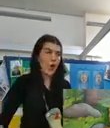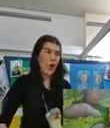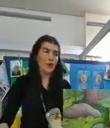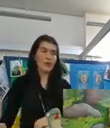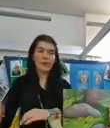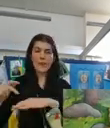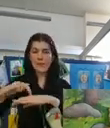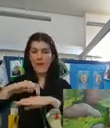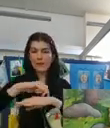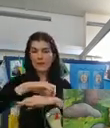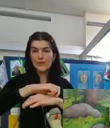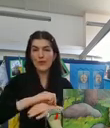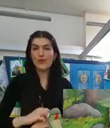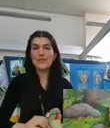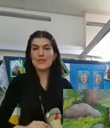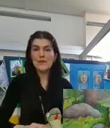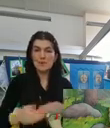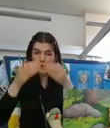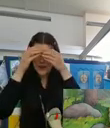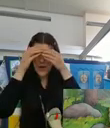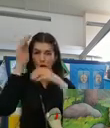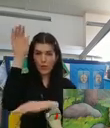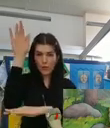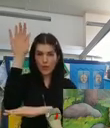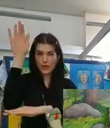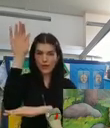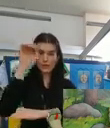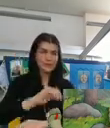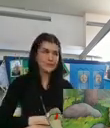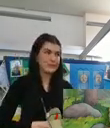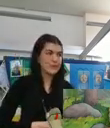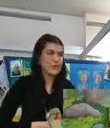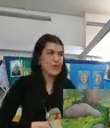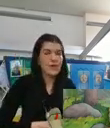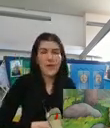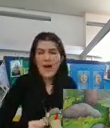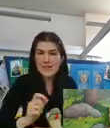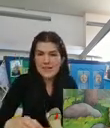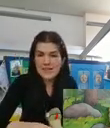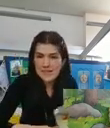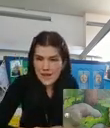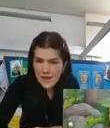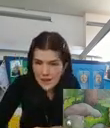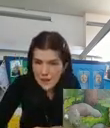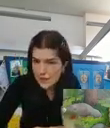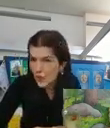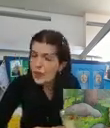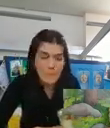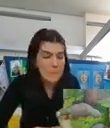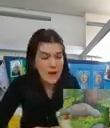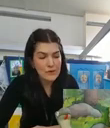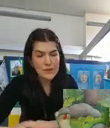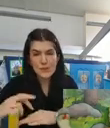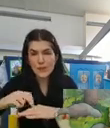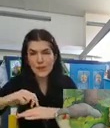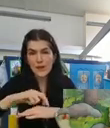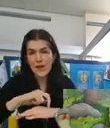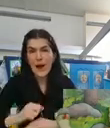On went the mouse through the deep, dark wood. A snake saw the mouse, and